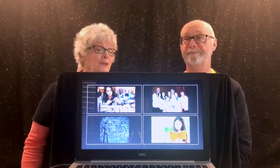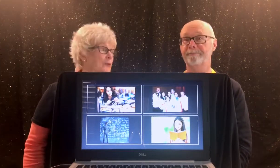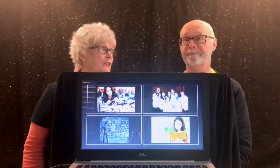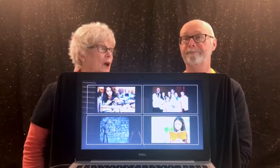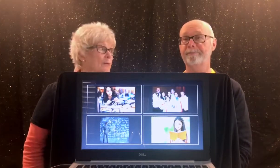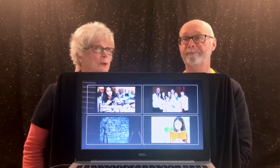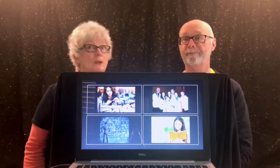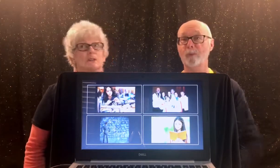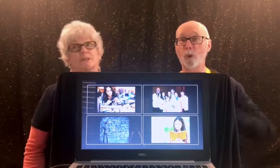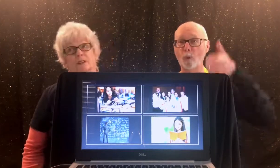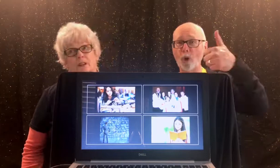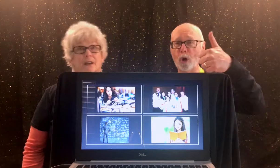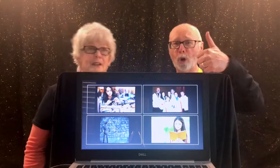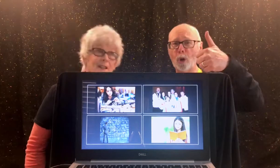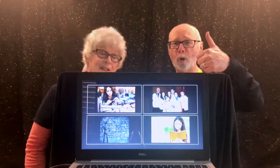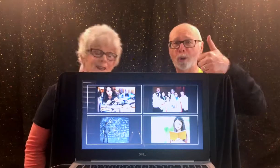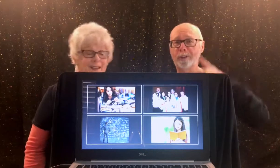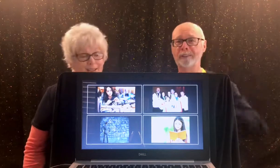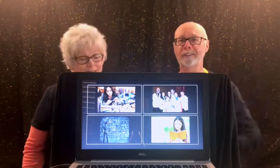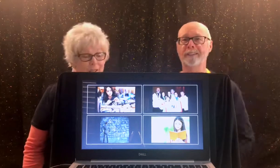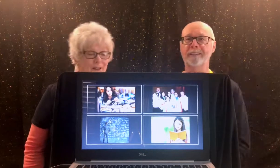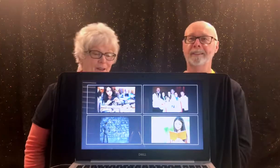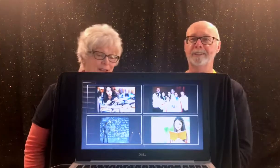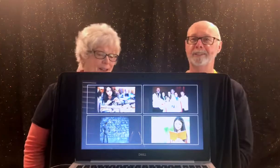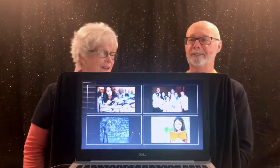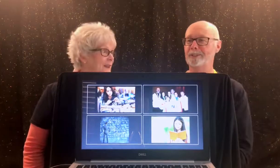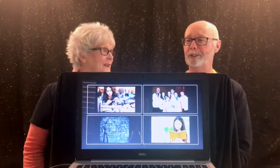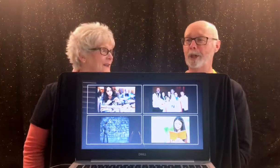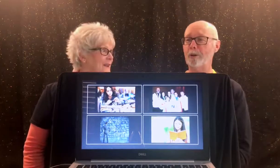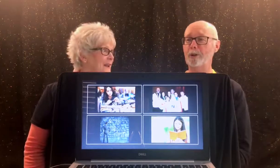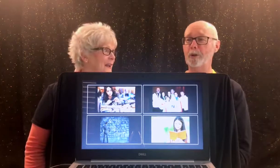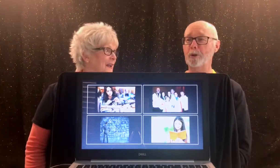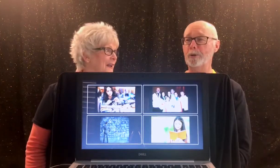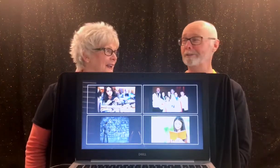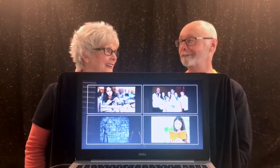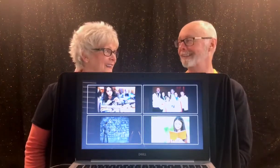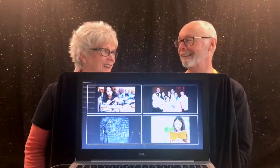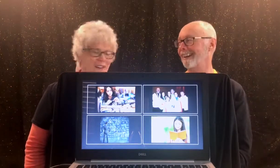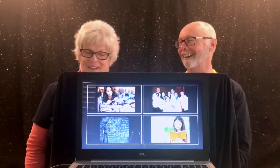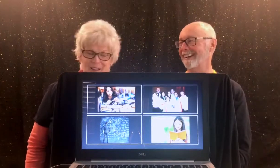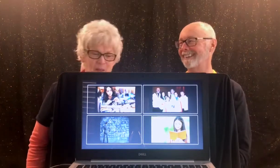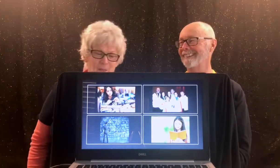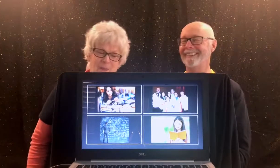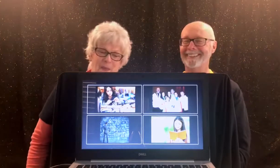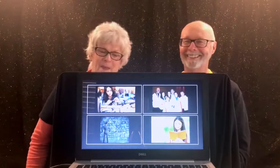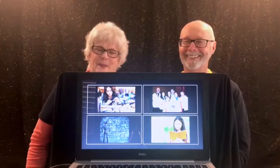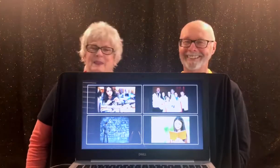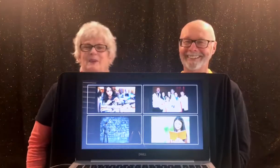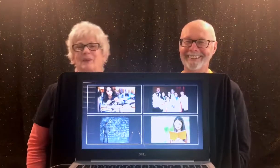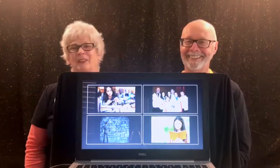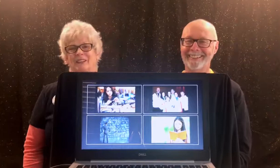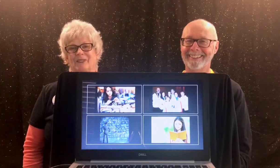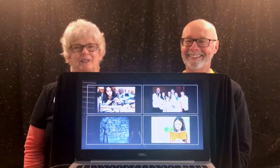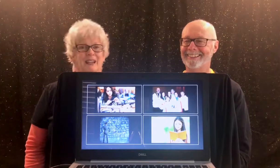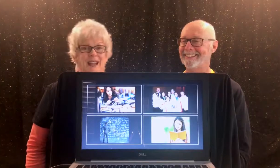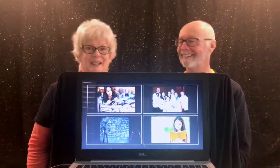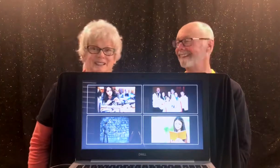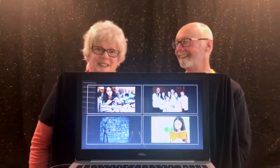with numbers. Woo! uh, Sudoku! maybe your thing to relax